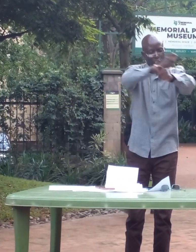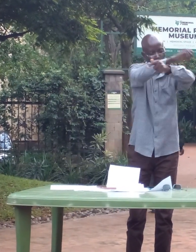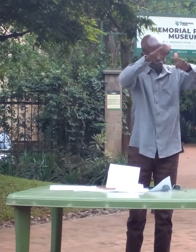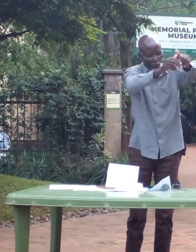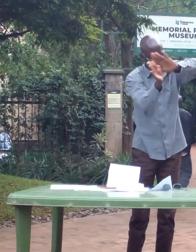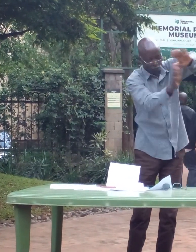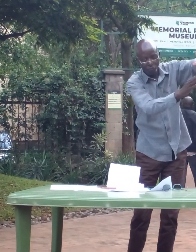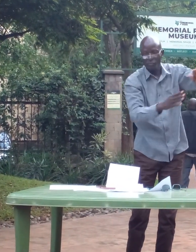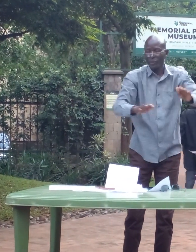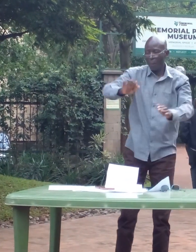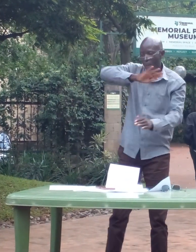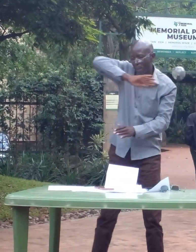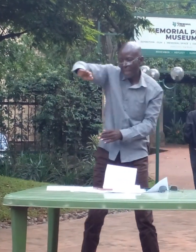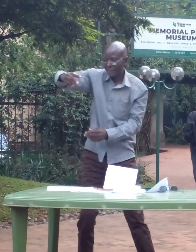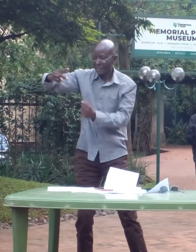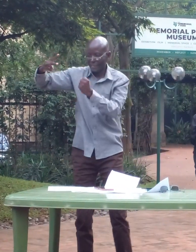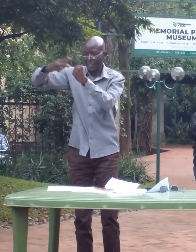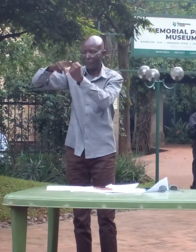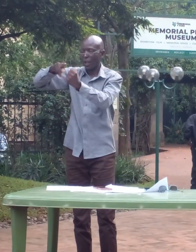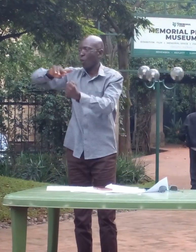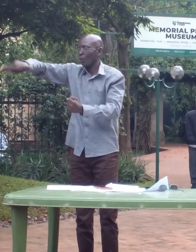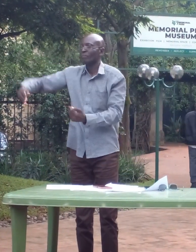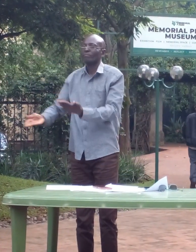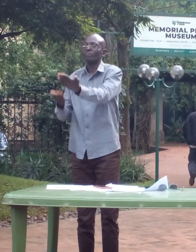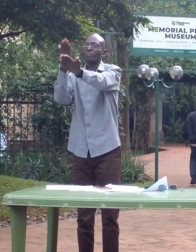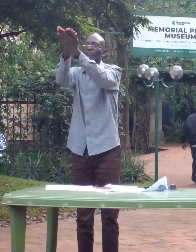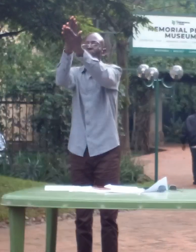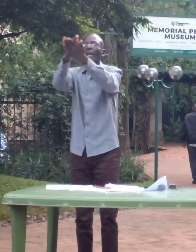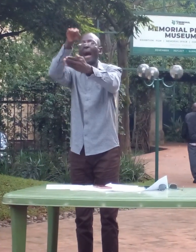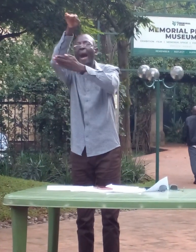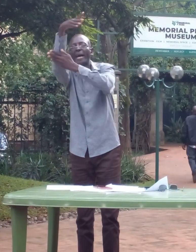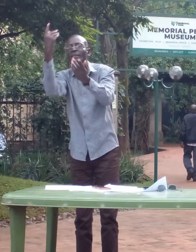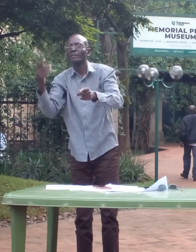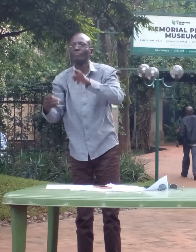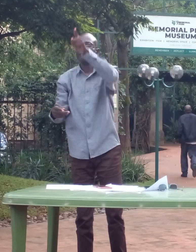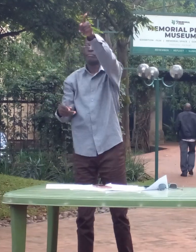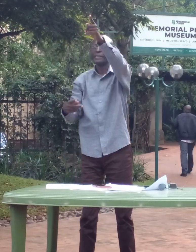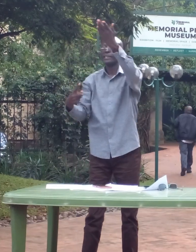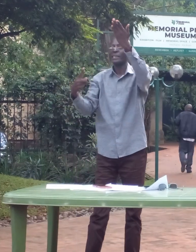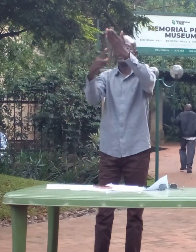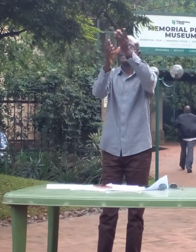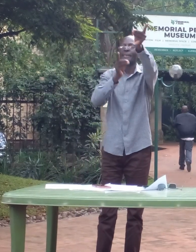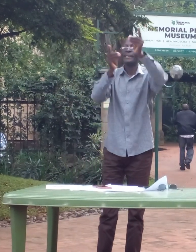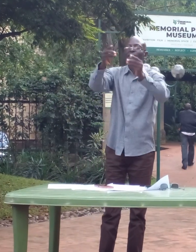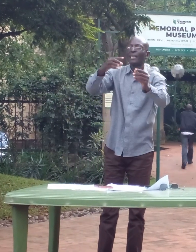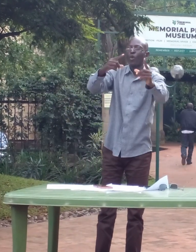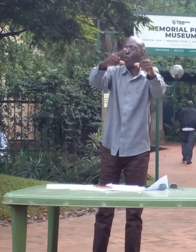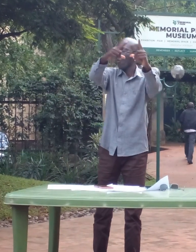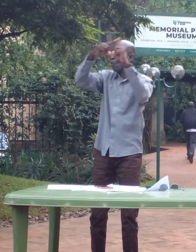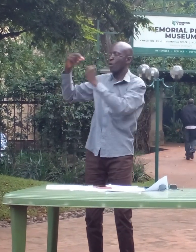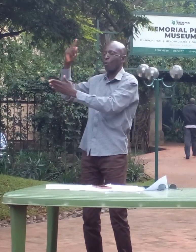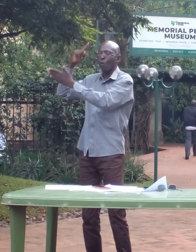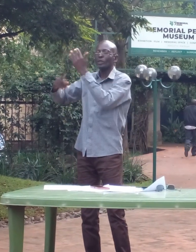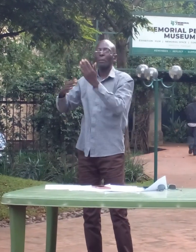that. The training they are continuing, but for the other training, we just requesting the super director